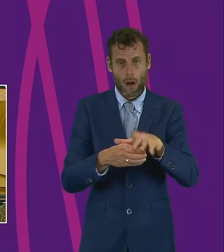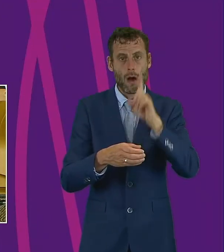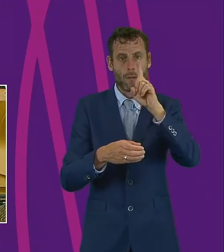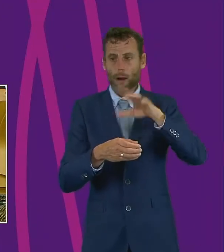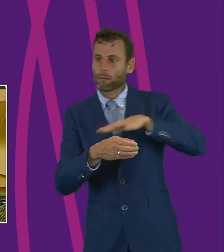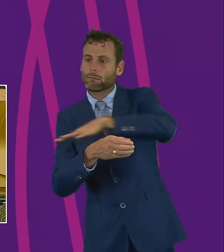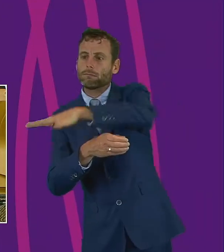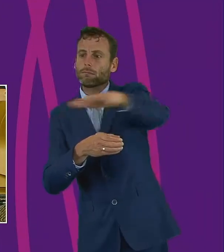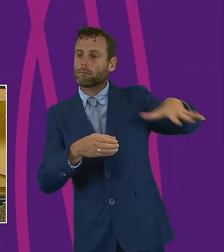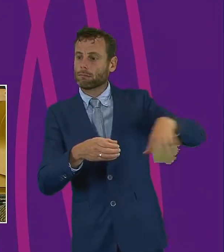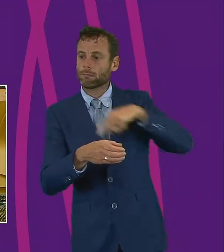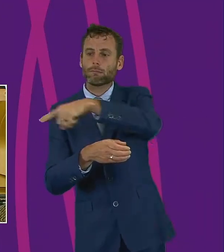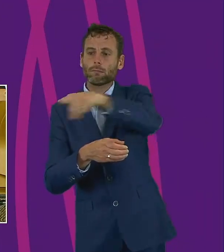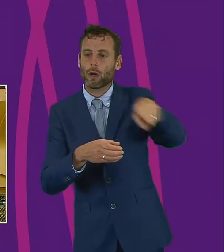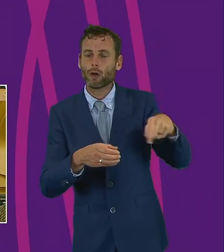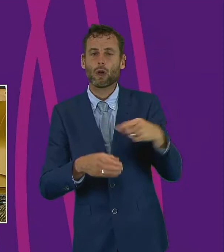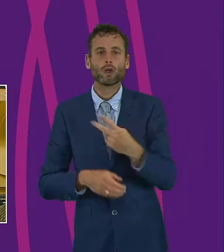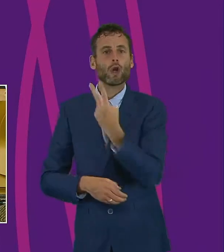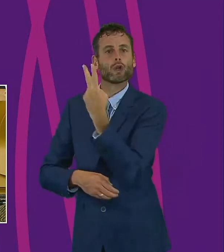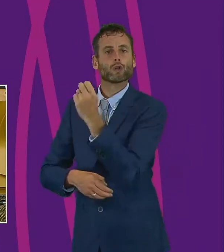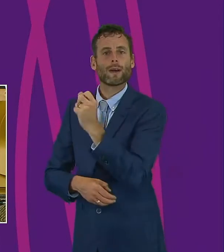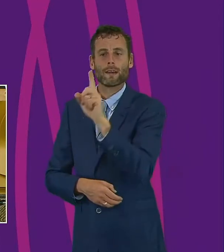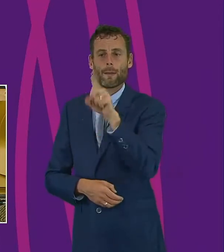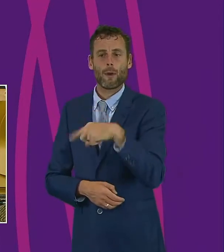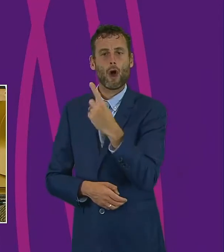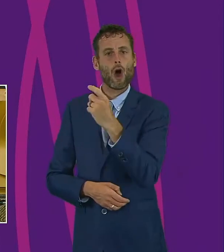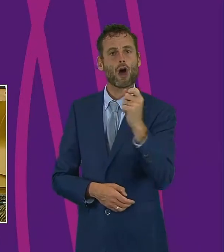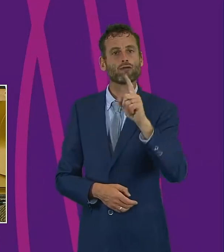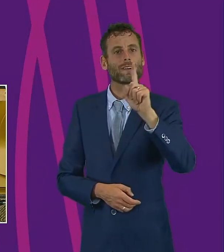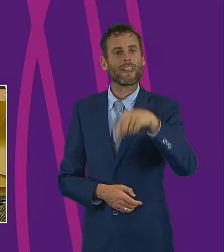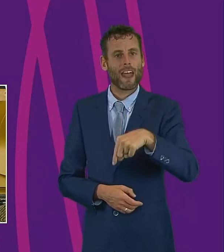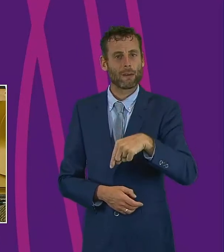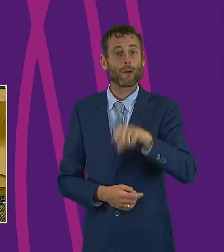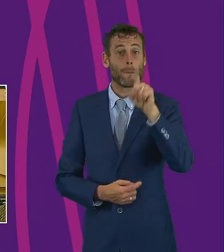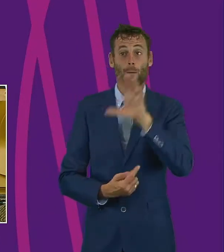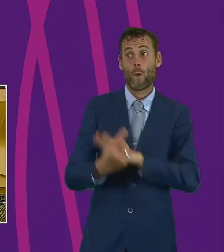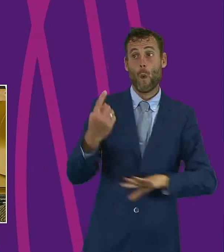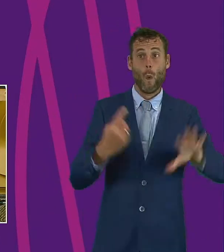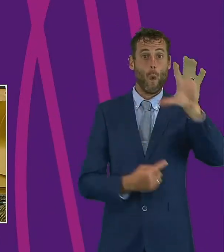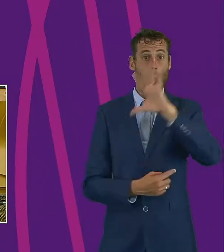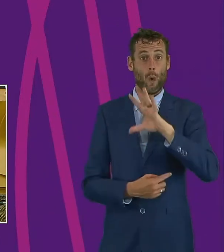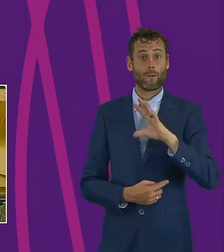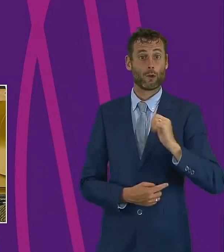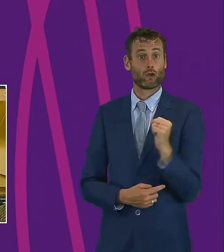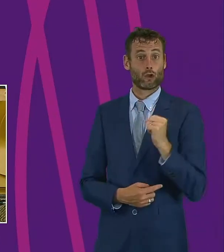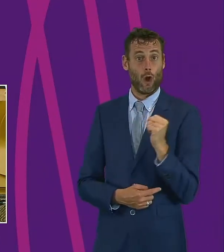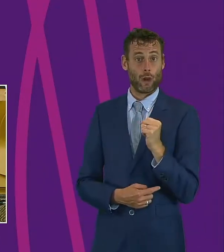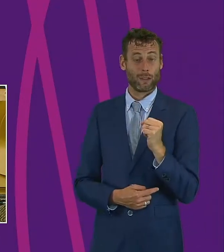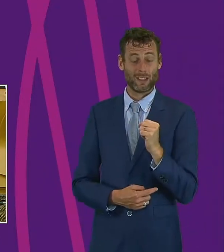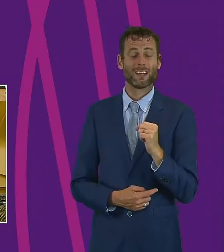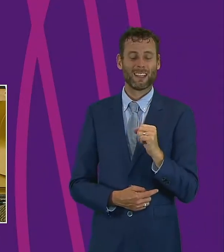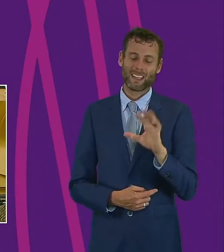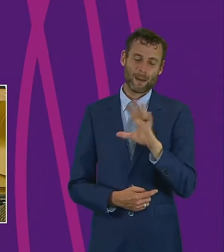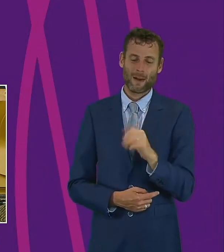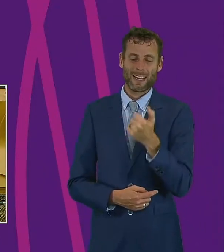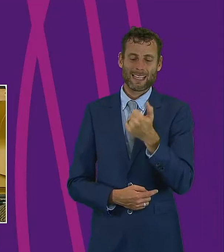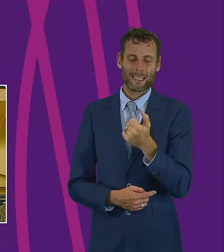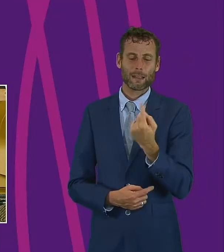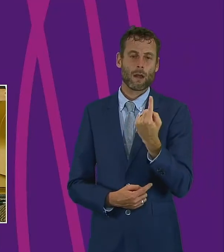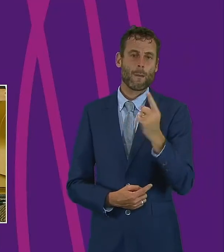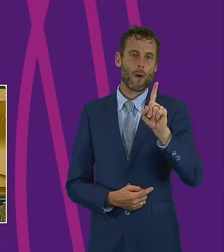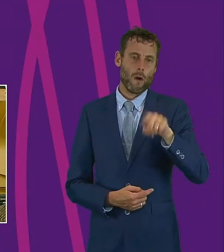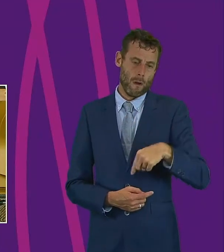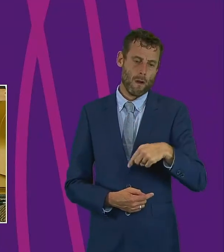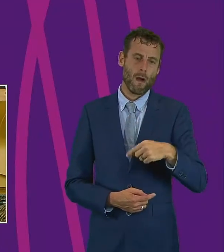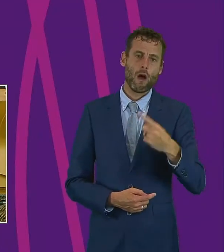100,000. And to put that in context, the figure for the whole of Scotland over the last 7 days has been around 6 per 100,000.